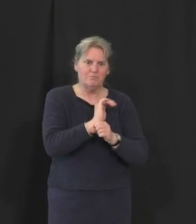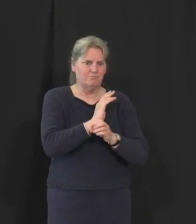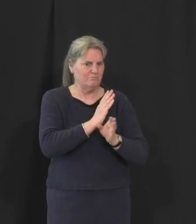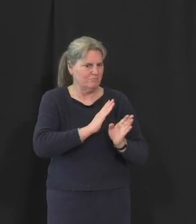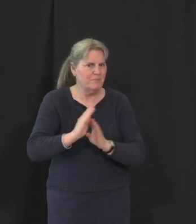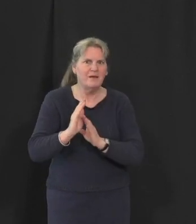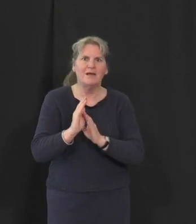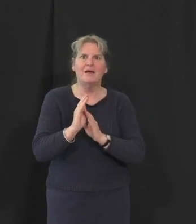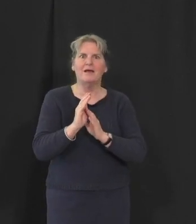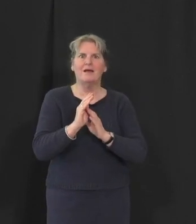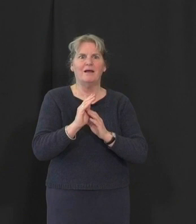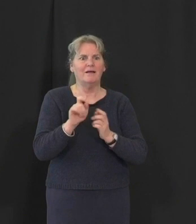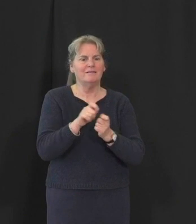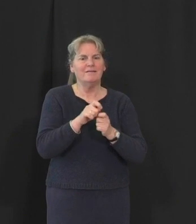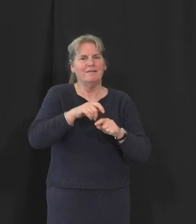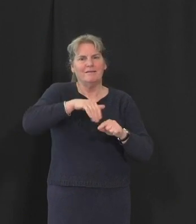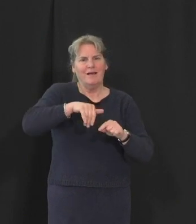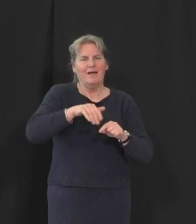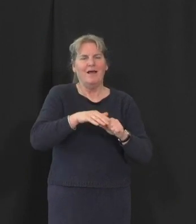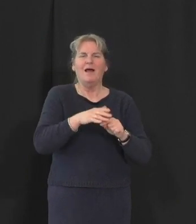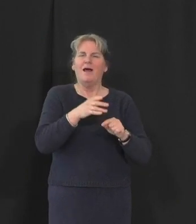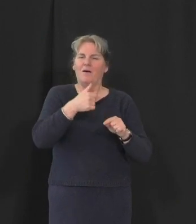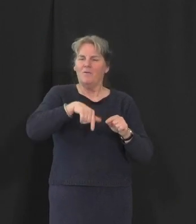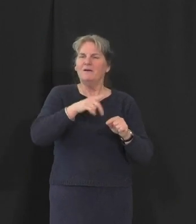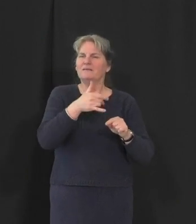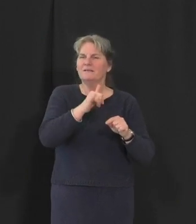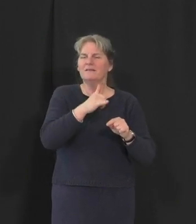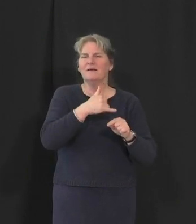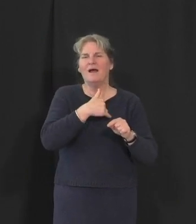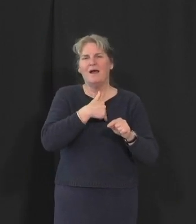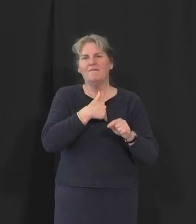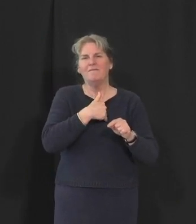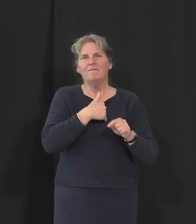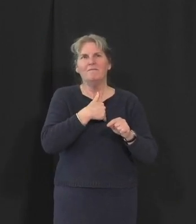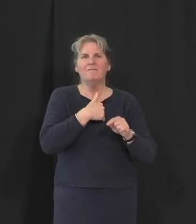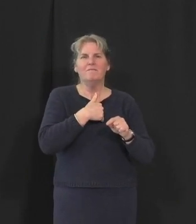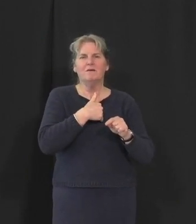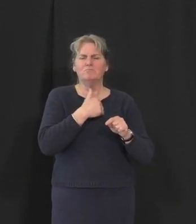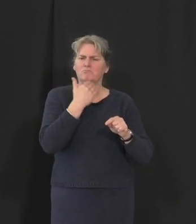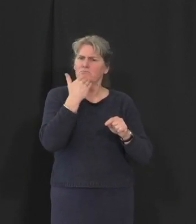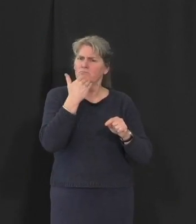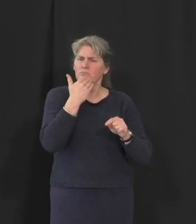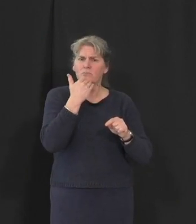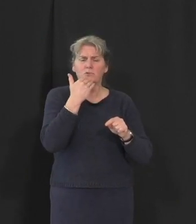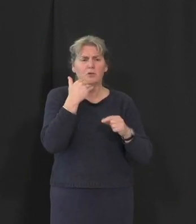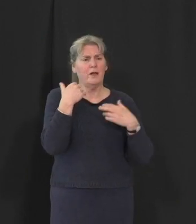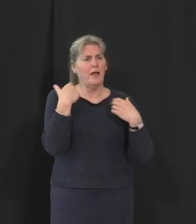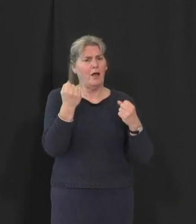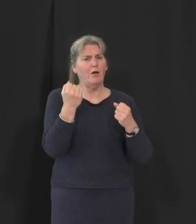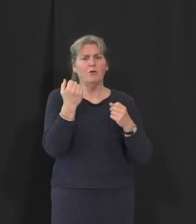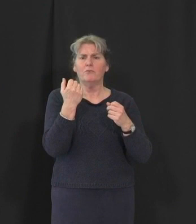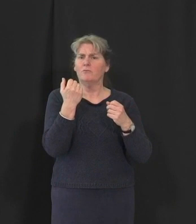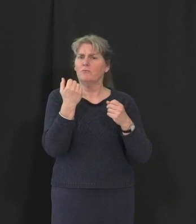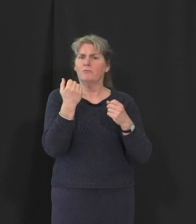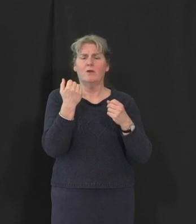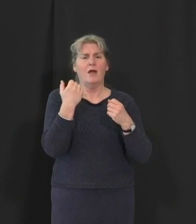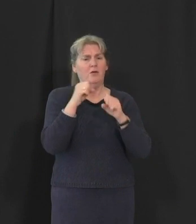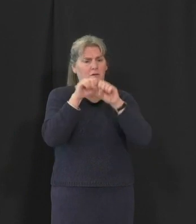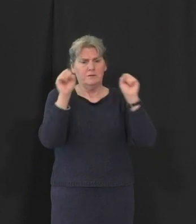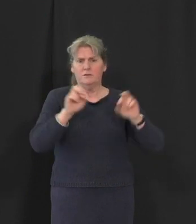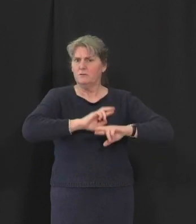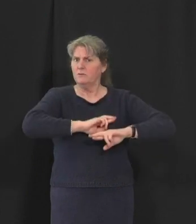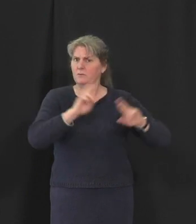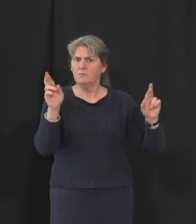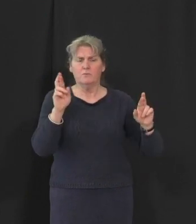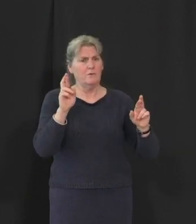place. Similar, we're still, although we have, I would say, very good healthcare capacity right now in terms of